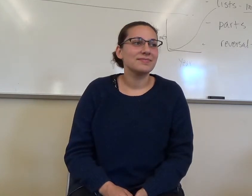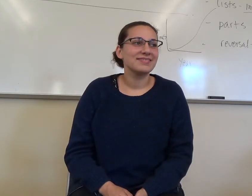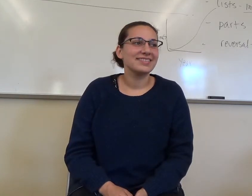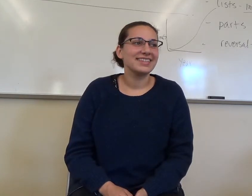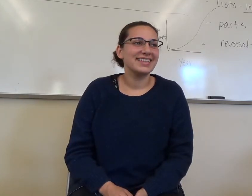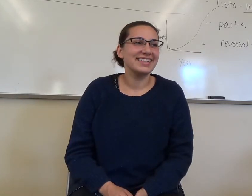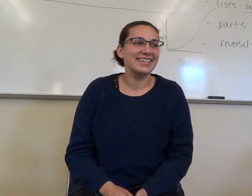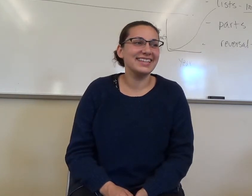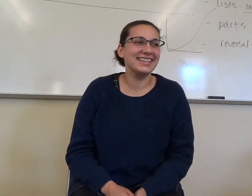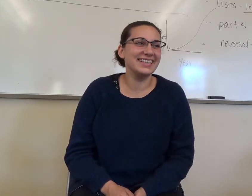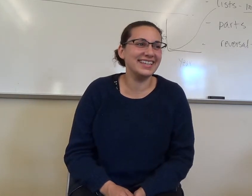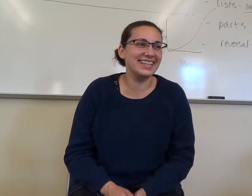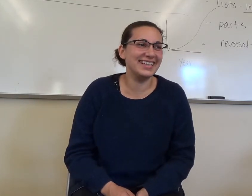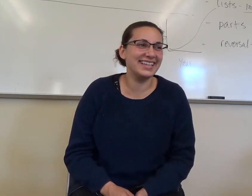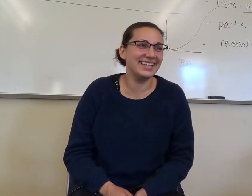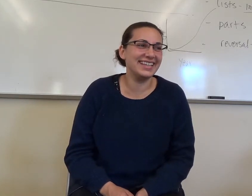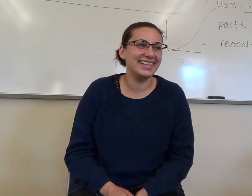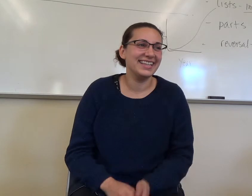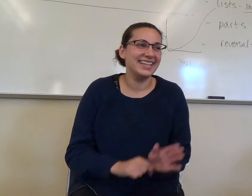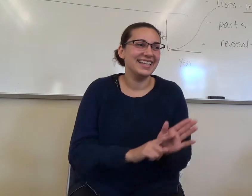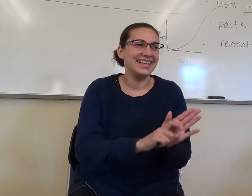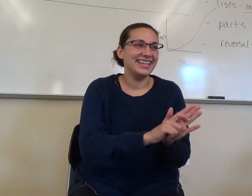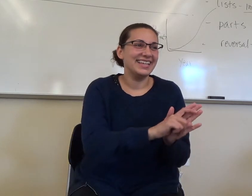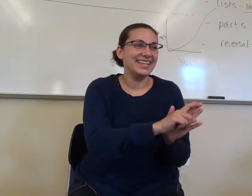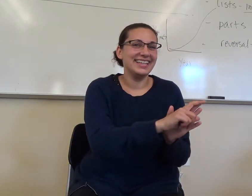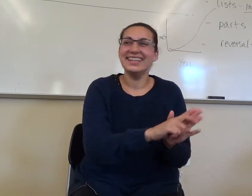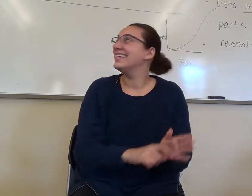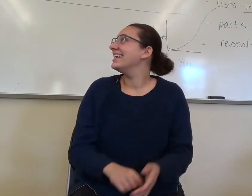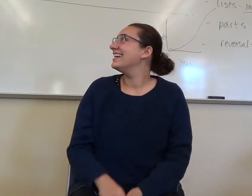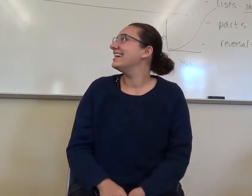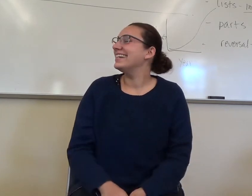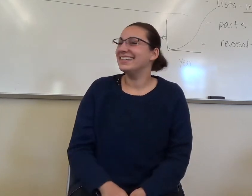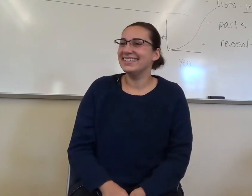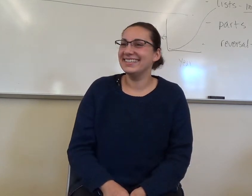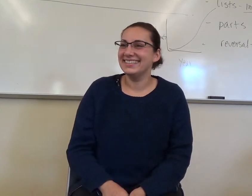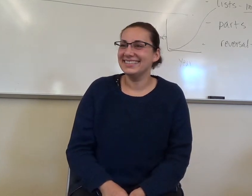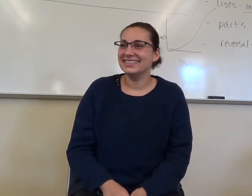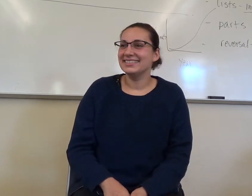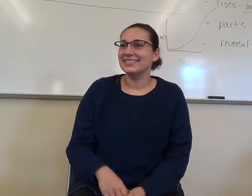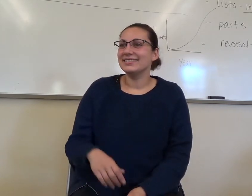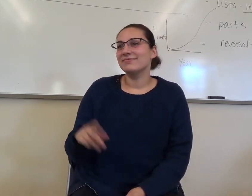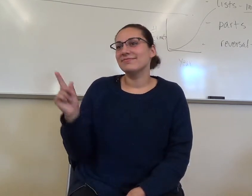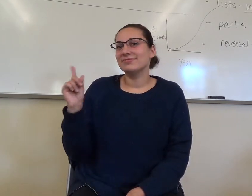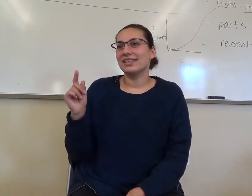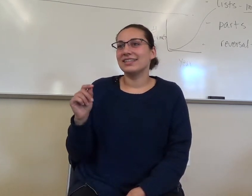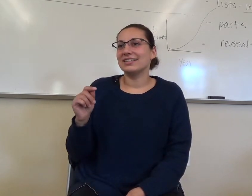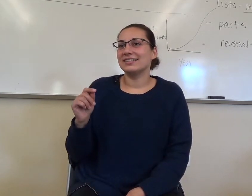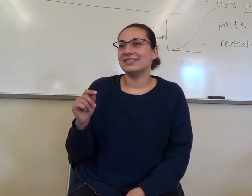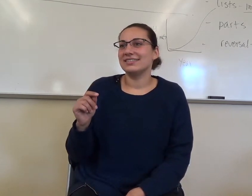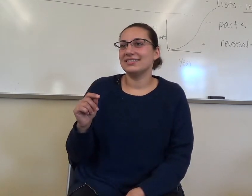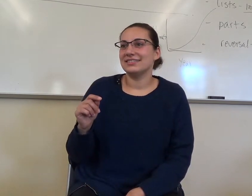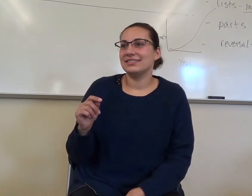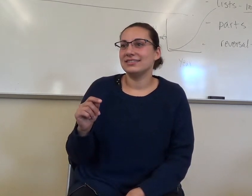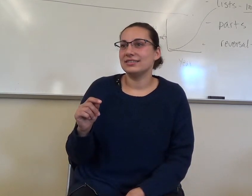Yeah, okay, good, and exactly. This is, again, this is that politically correct. Have you